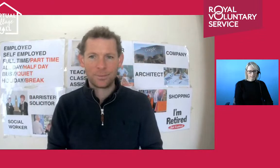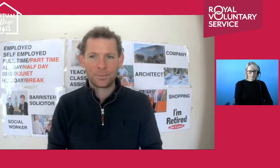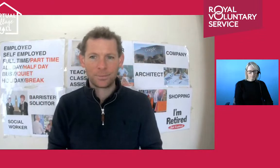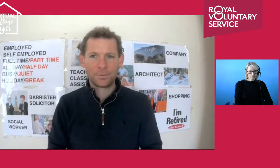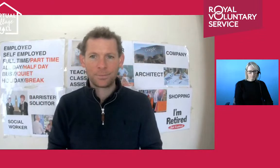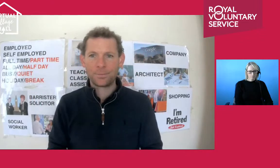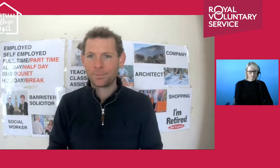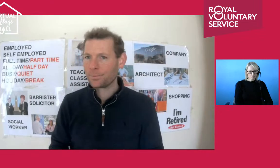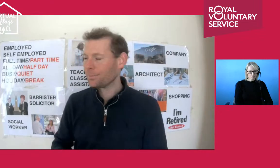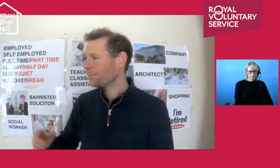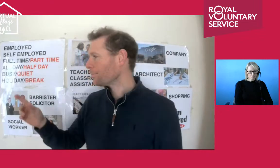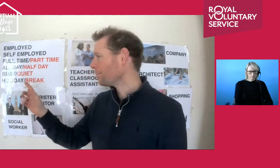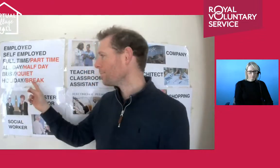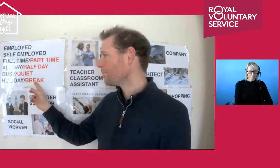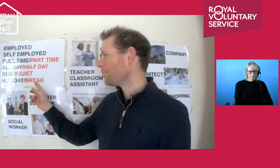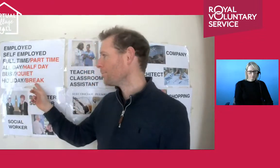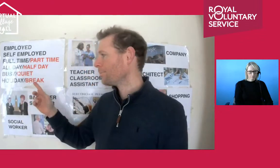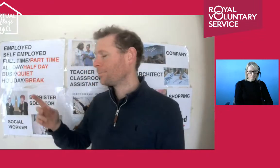Holiday.